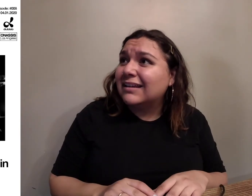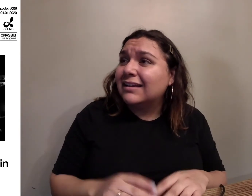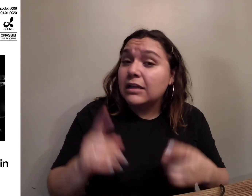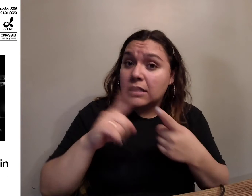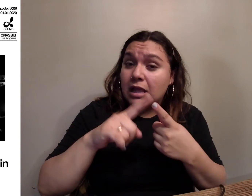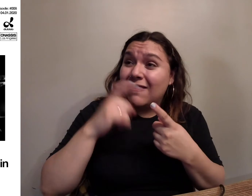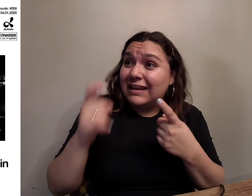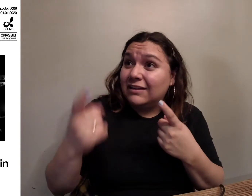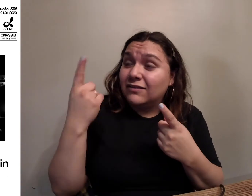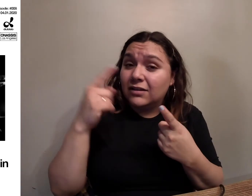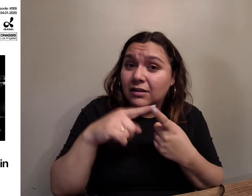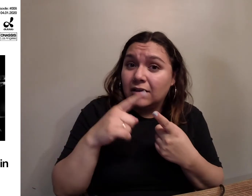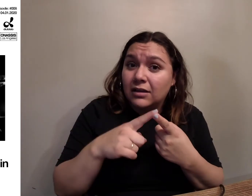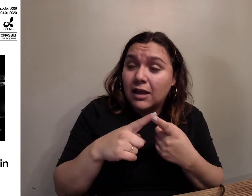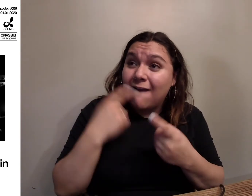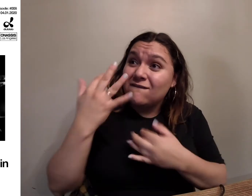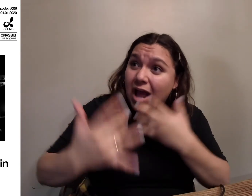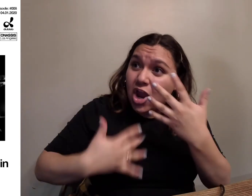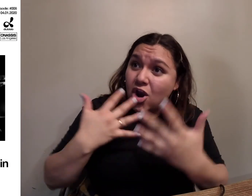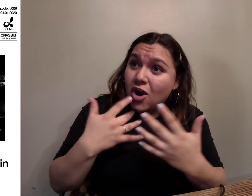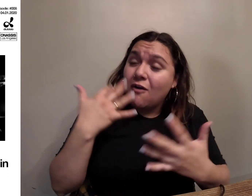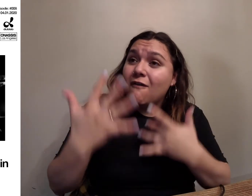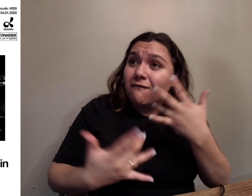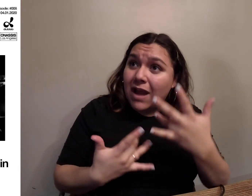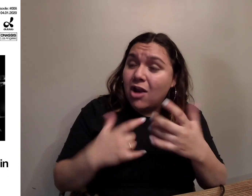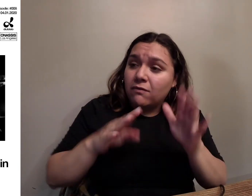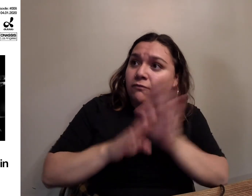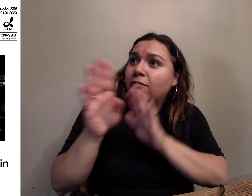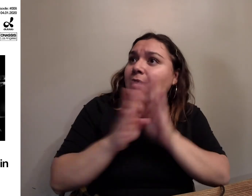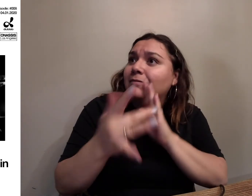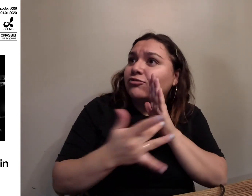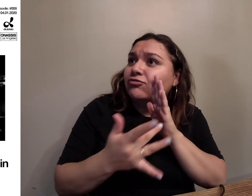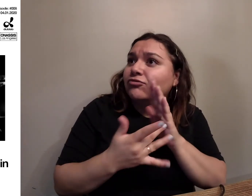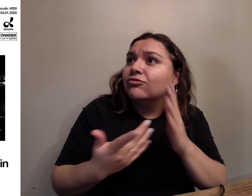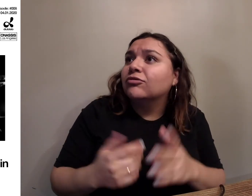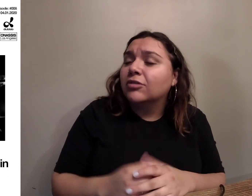Gift one, I gave them fire, and with fire they developed technology.